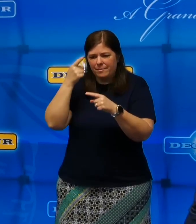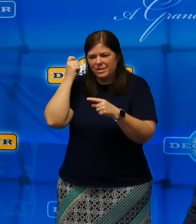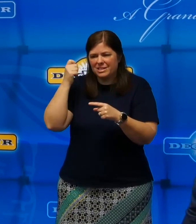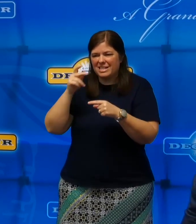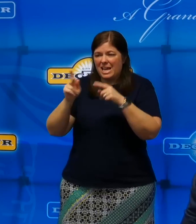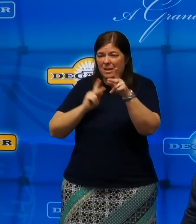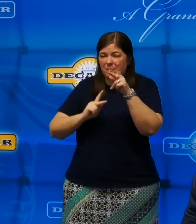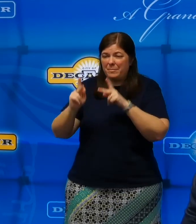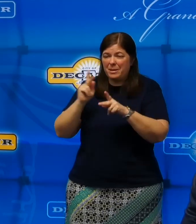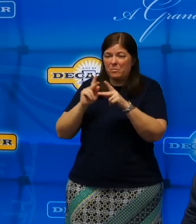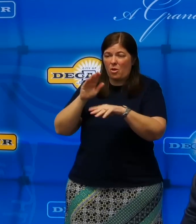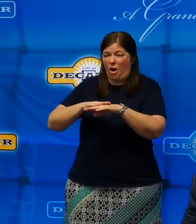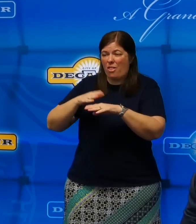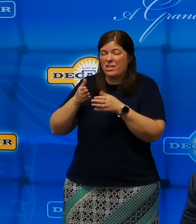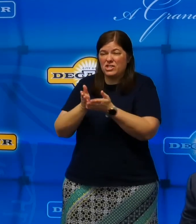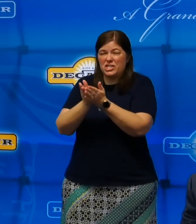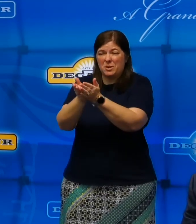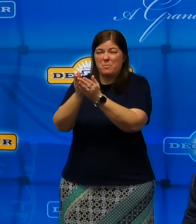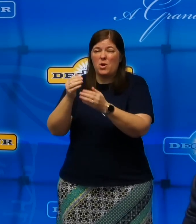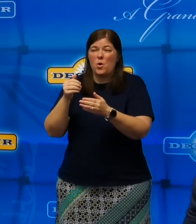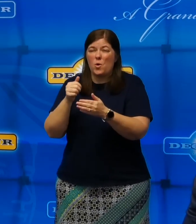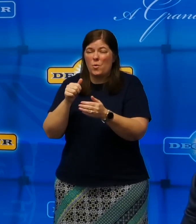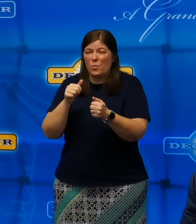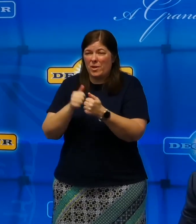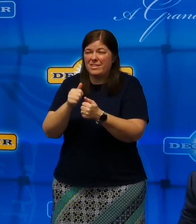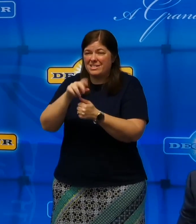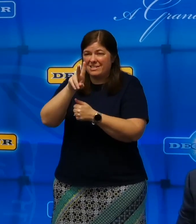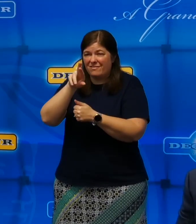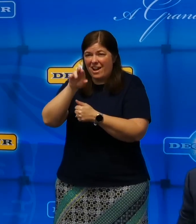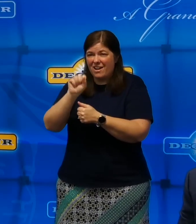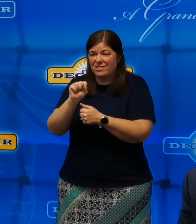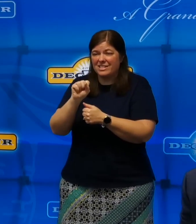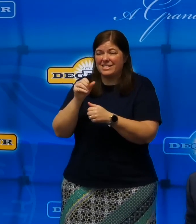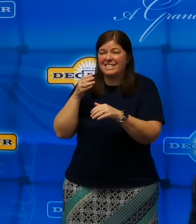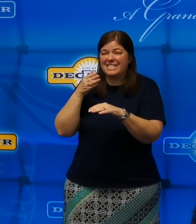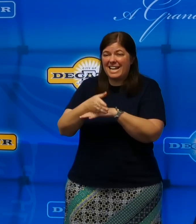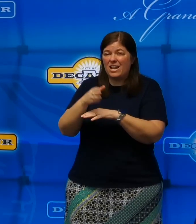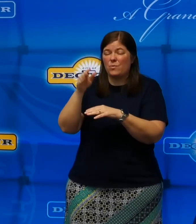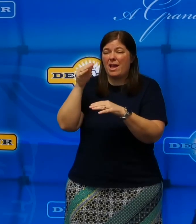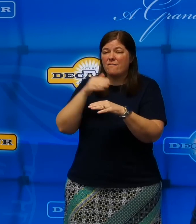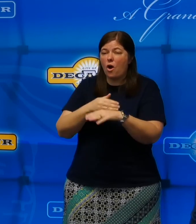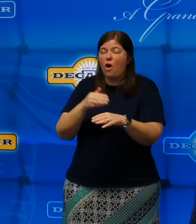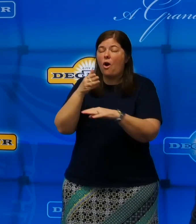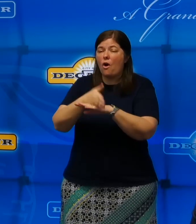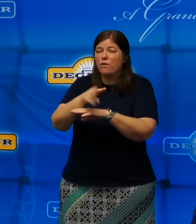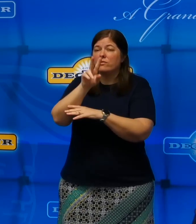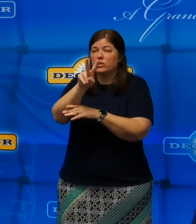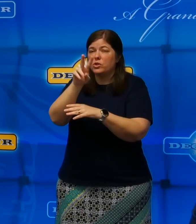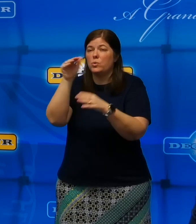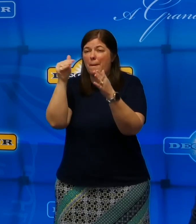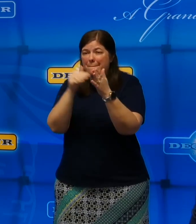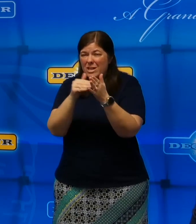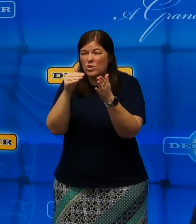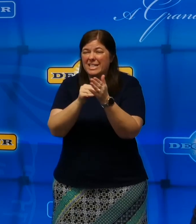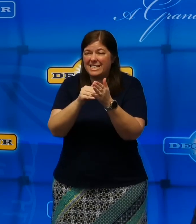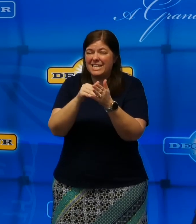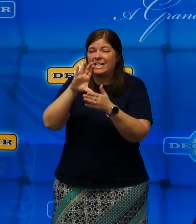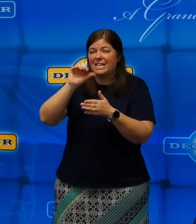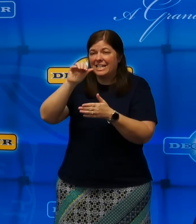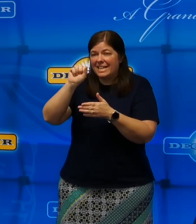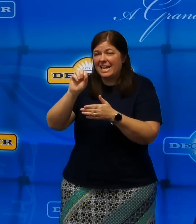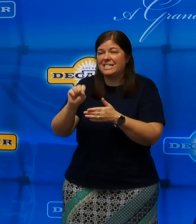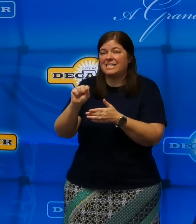this virus on there. Today, worldwide, we have over 2 million cases of this new coronavirus,